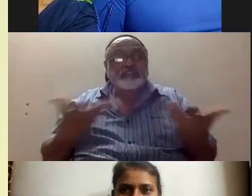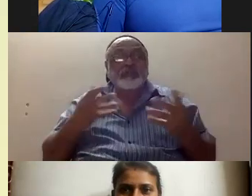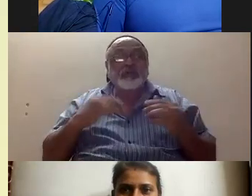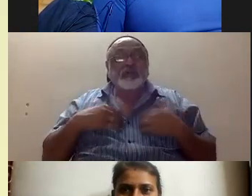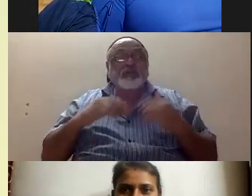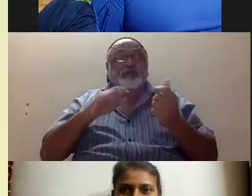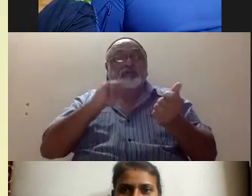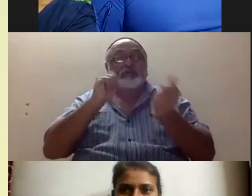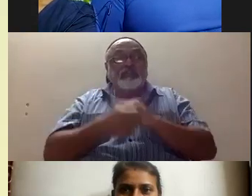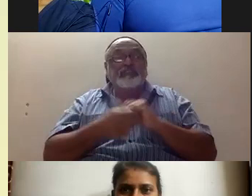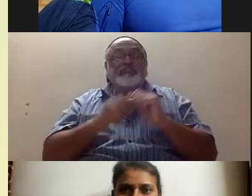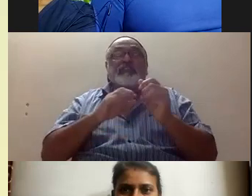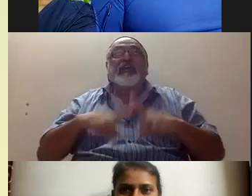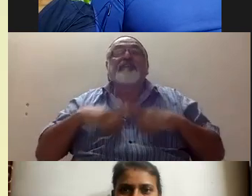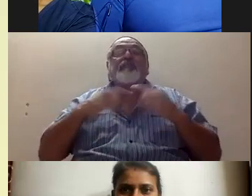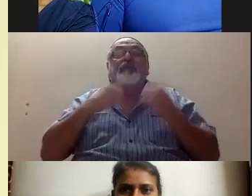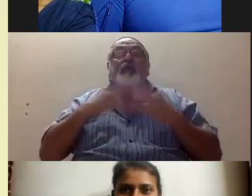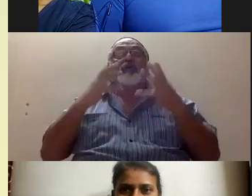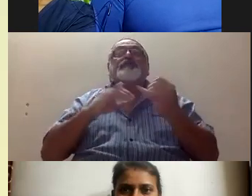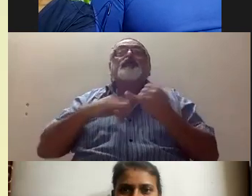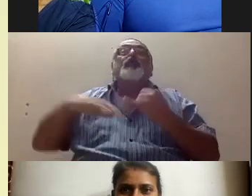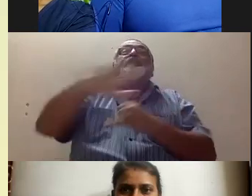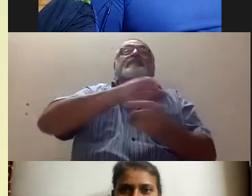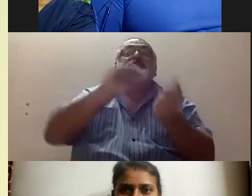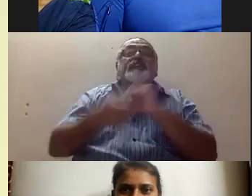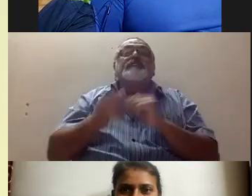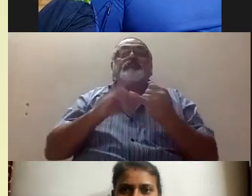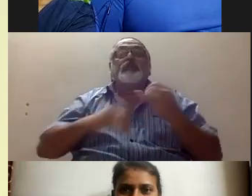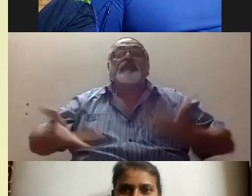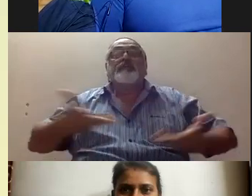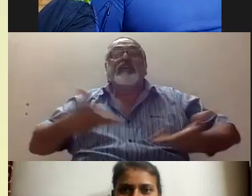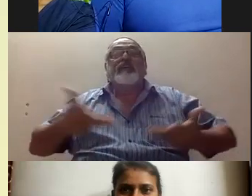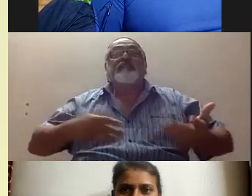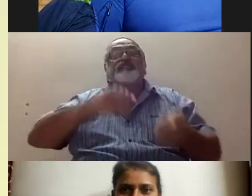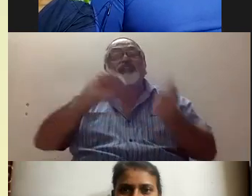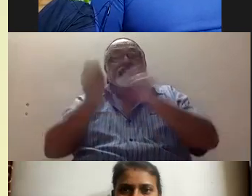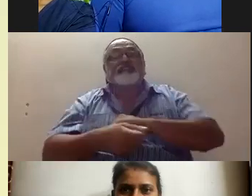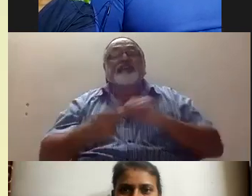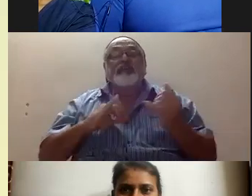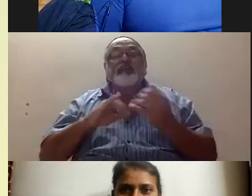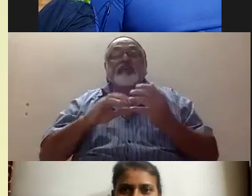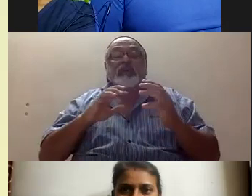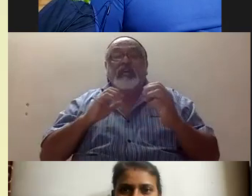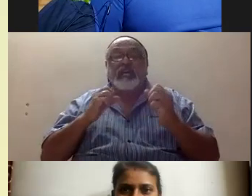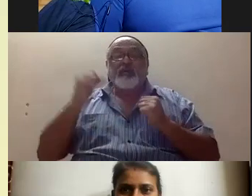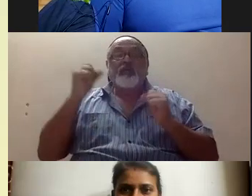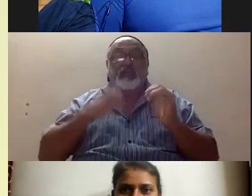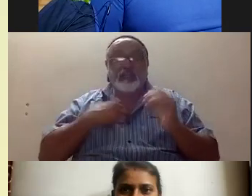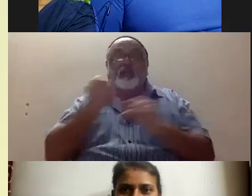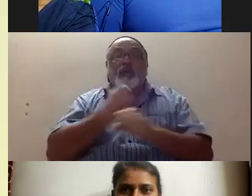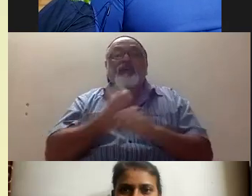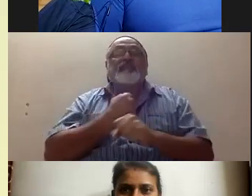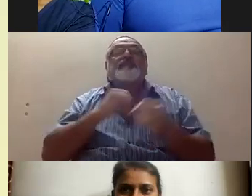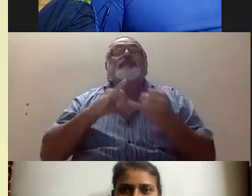was sharing in the beginning, that as social change agents, you know, we address the holistic needs